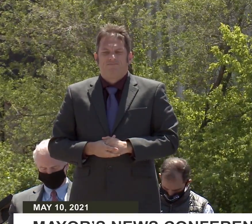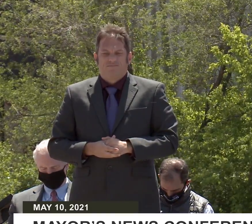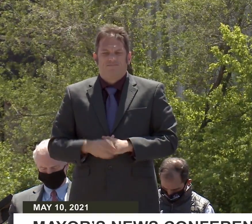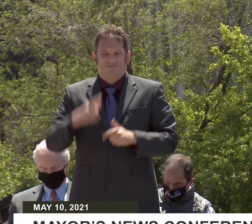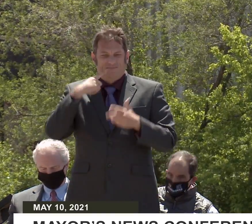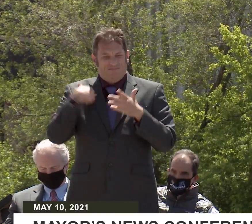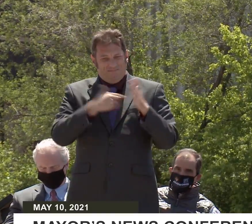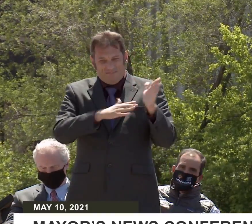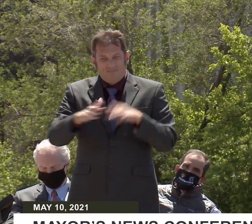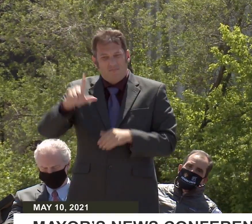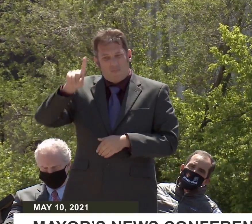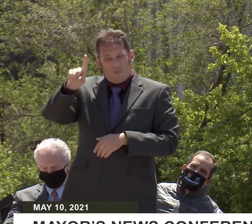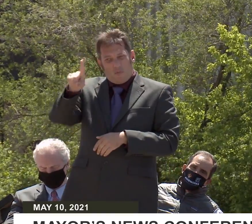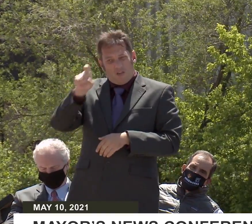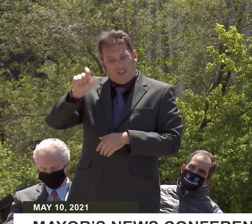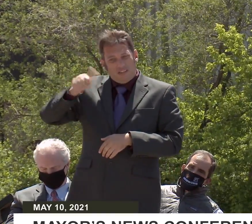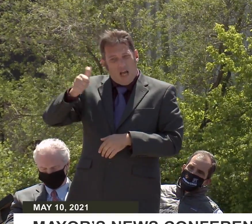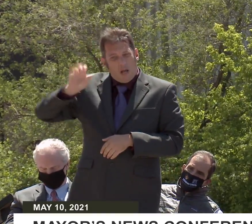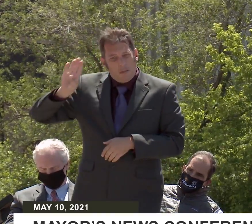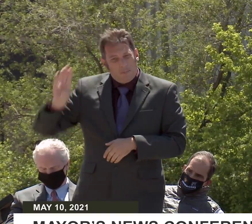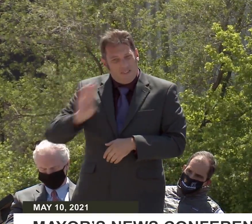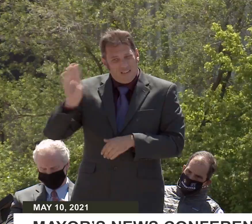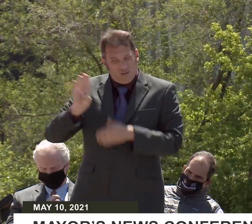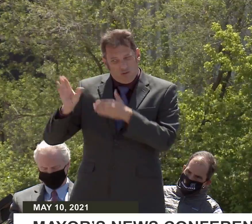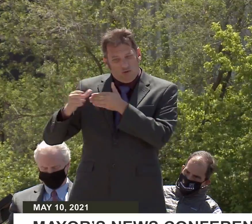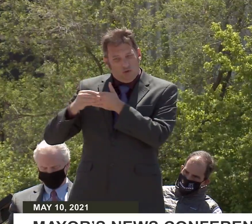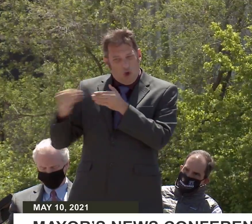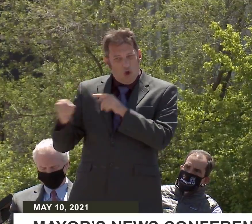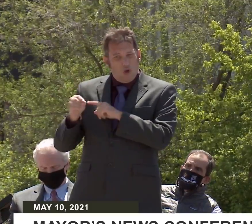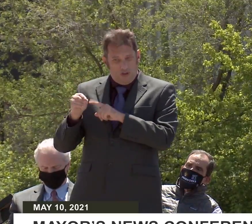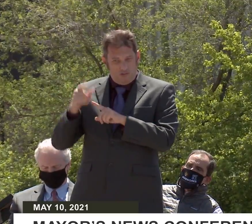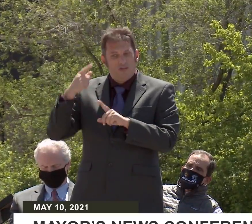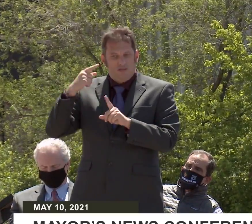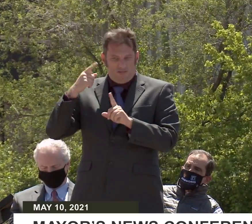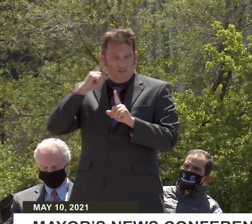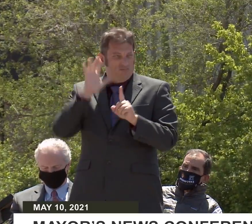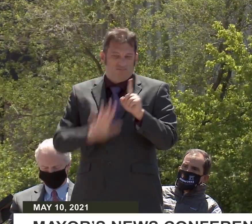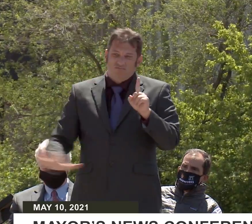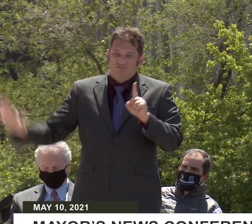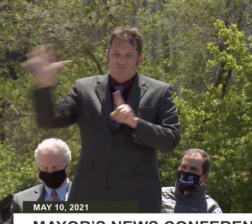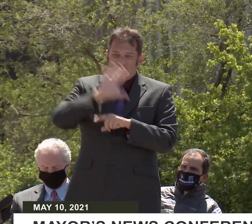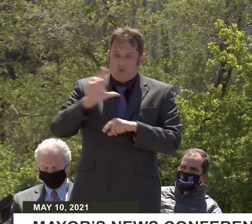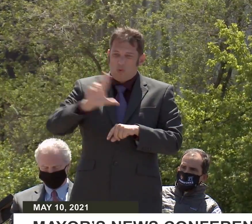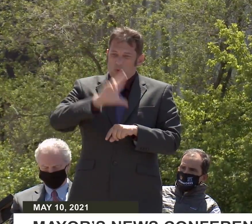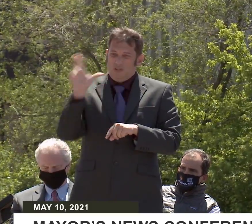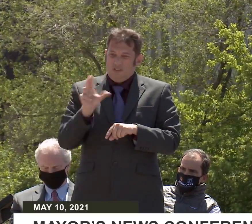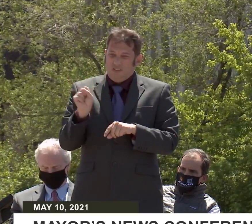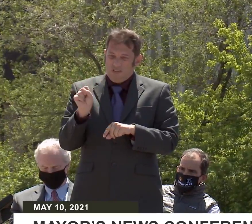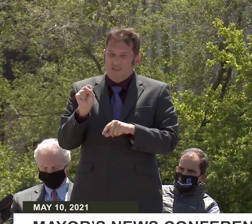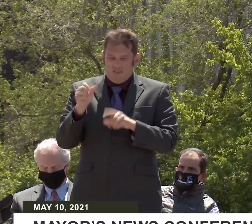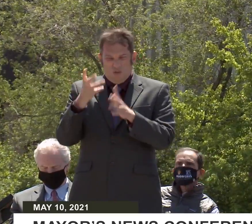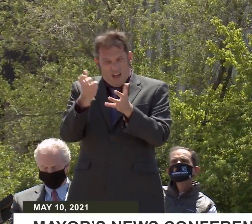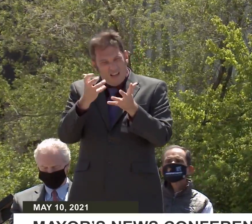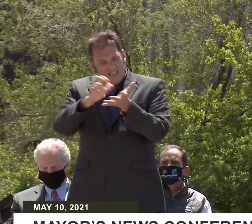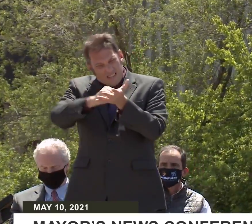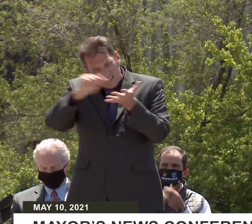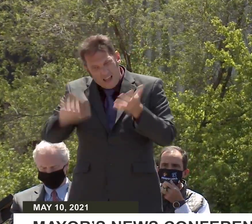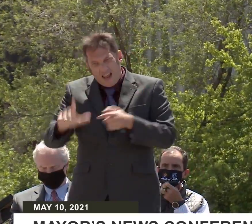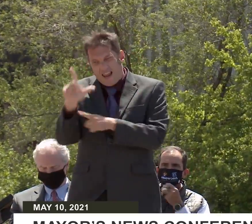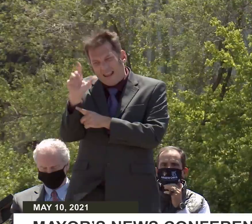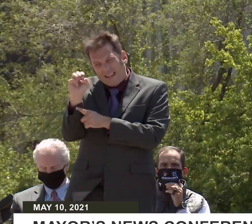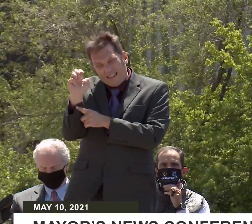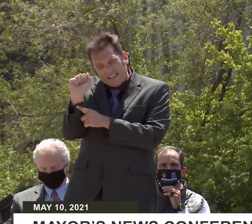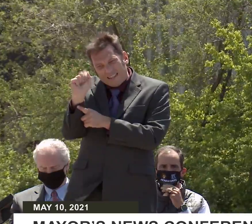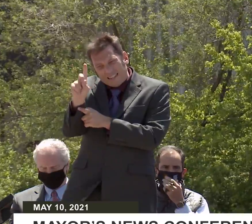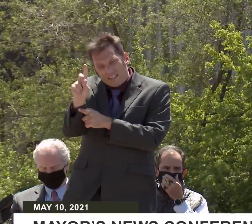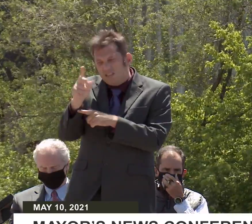infrastructure to remove 100% of the lead pipes in our community, to protect our children, to deal with PFAS,